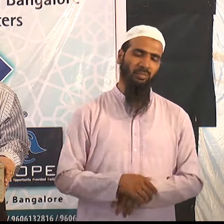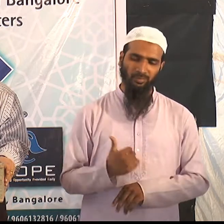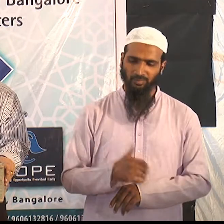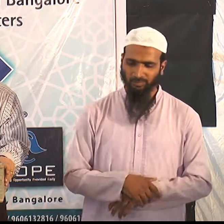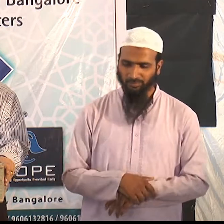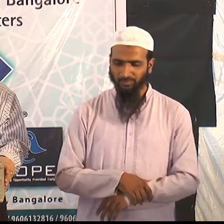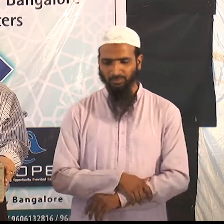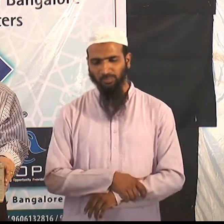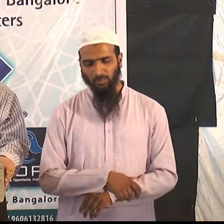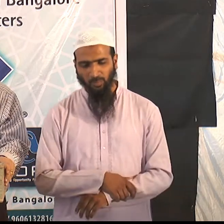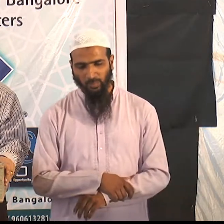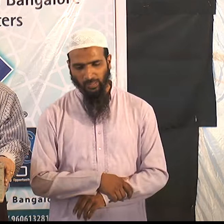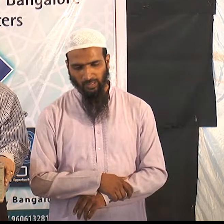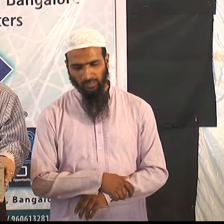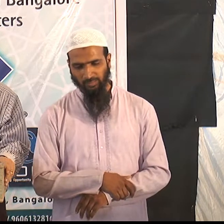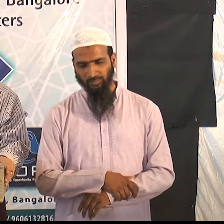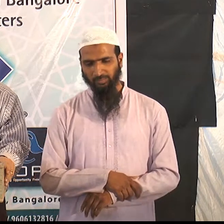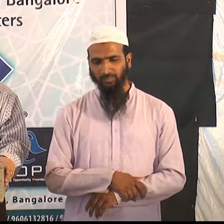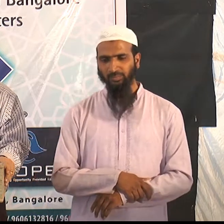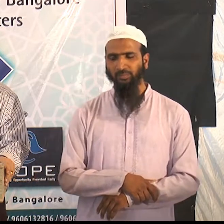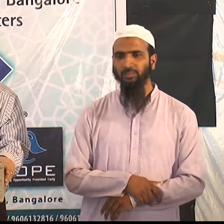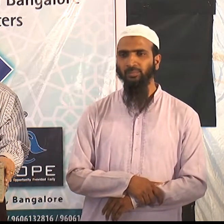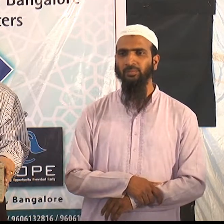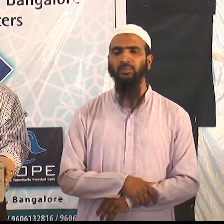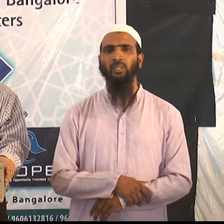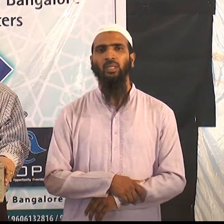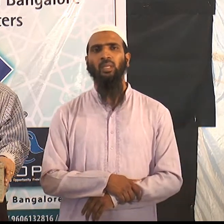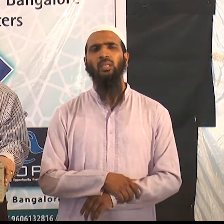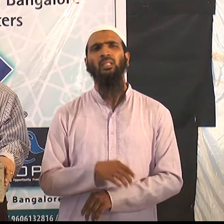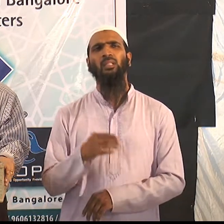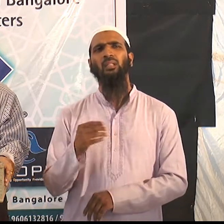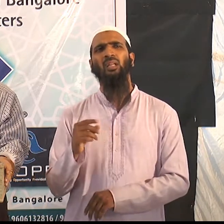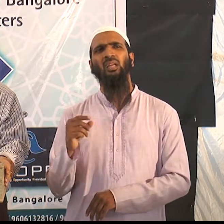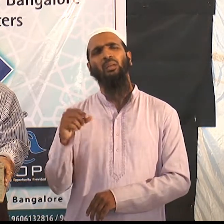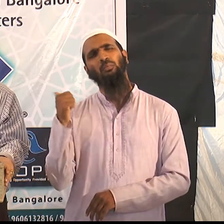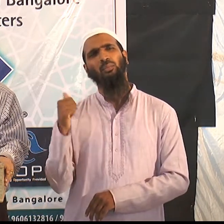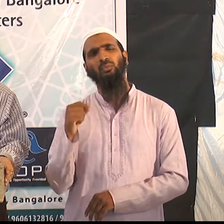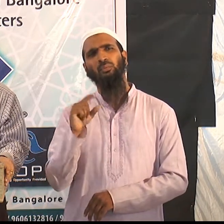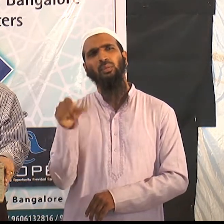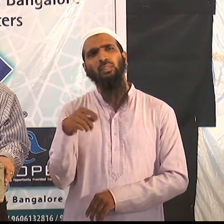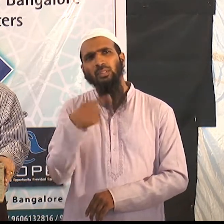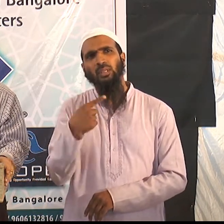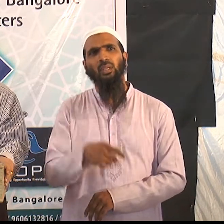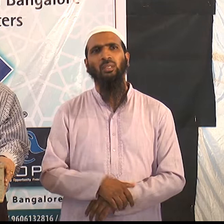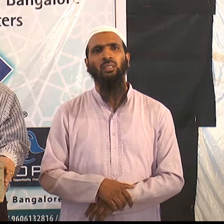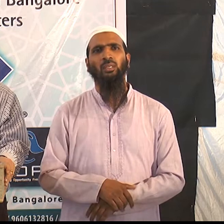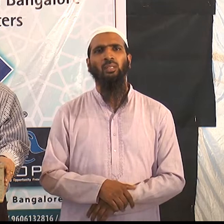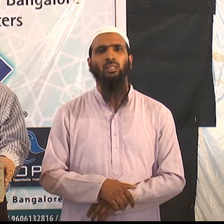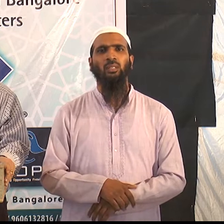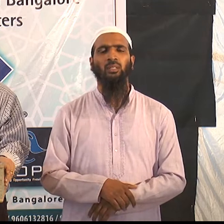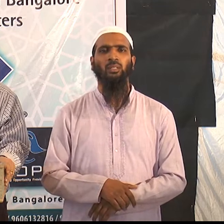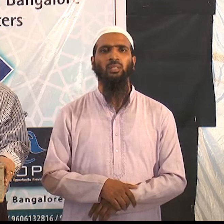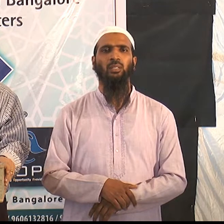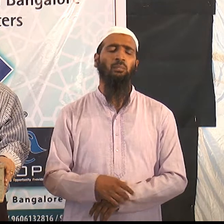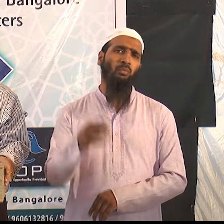It is said that in the beginning was the Word was with God, and the Word was